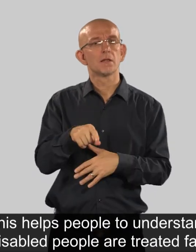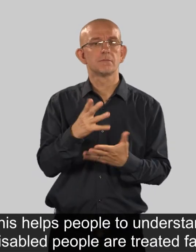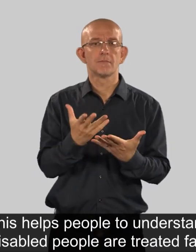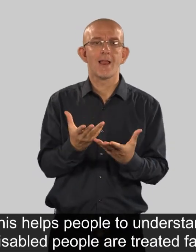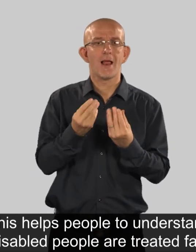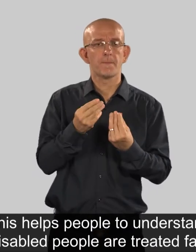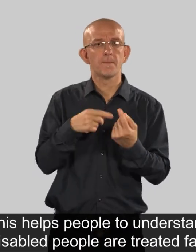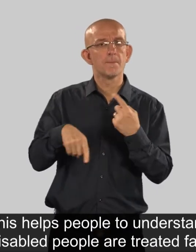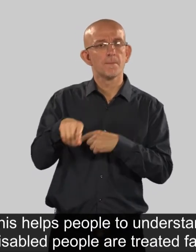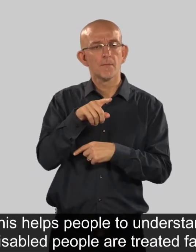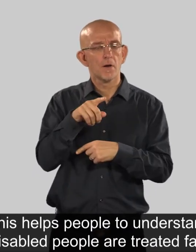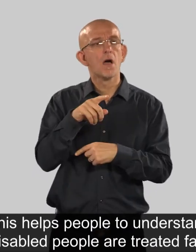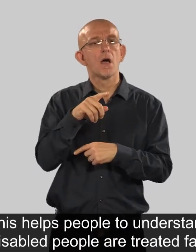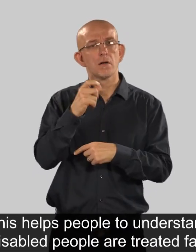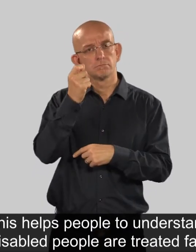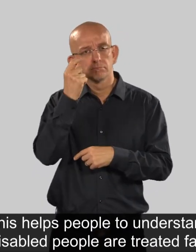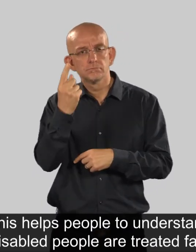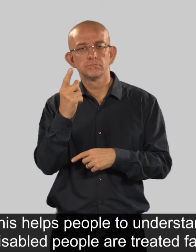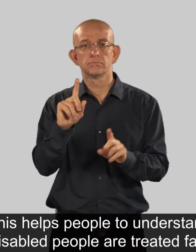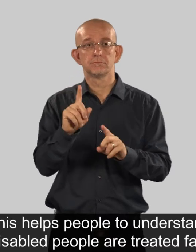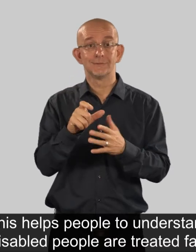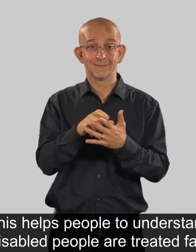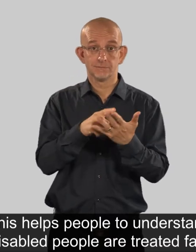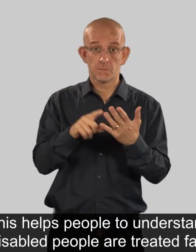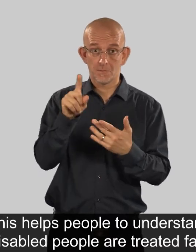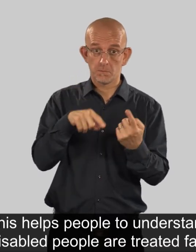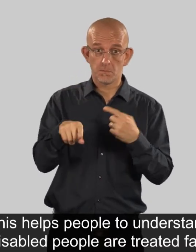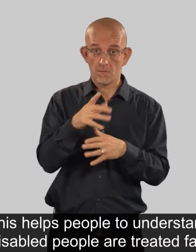This helps people to understand if disabled people are treated fairly.